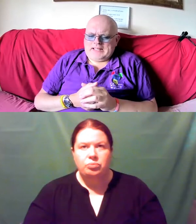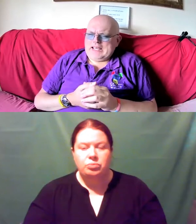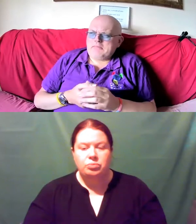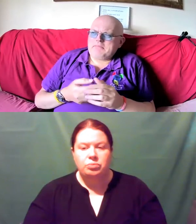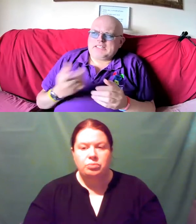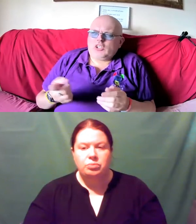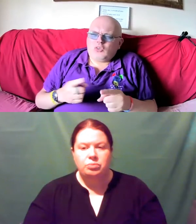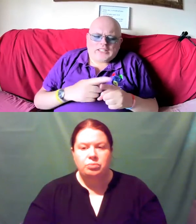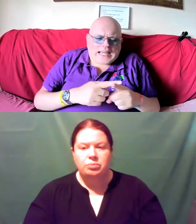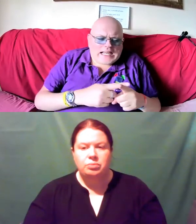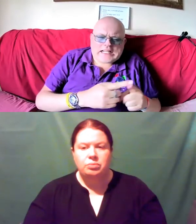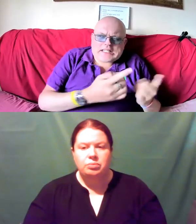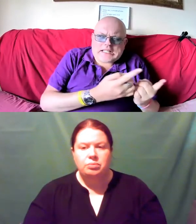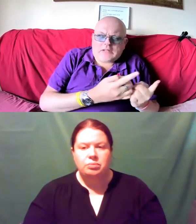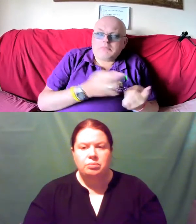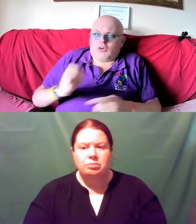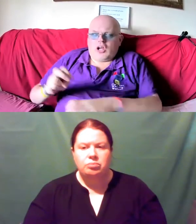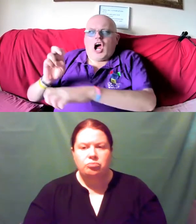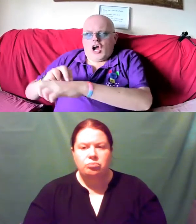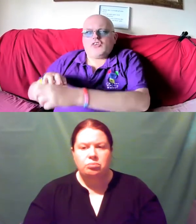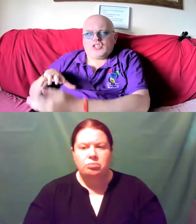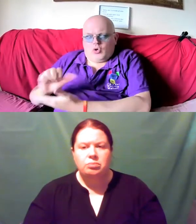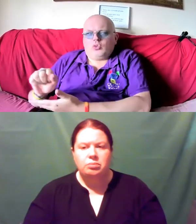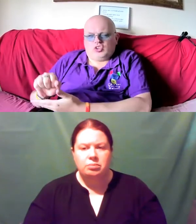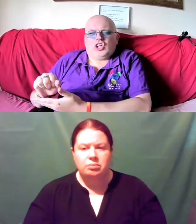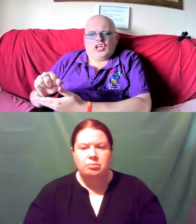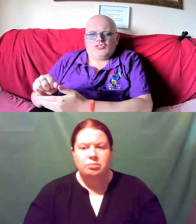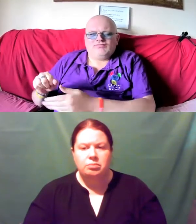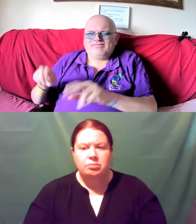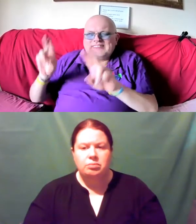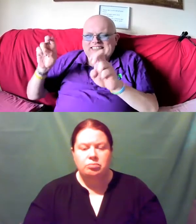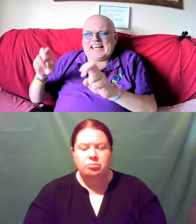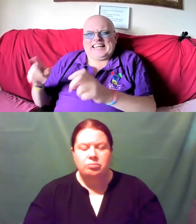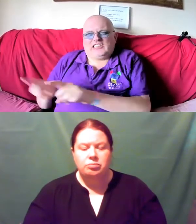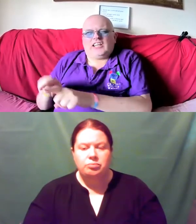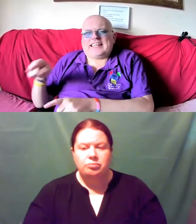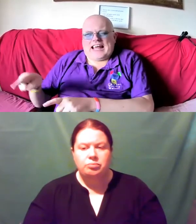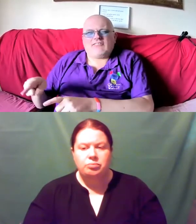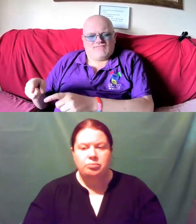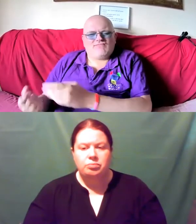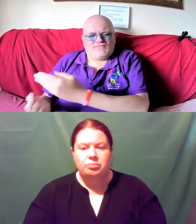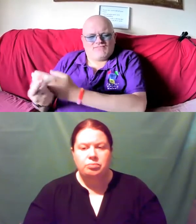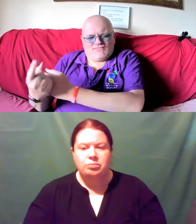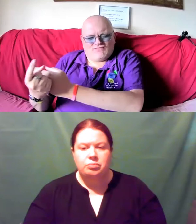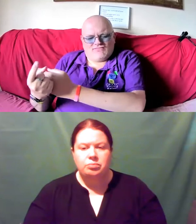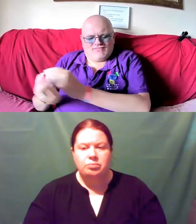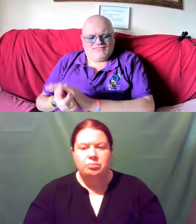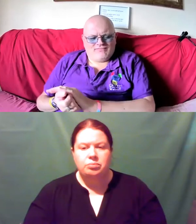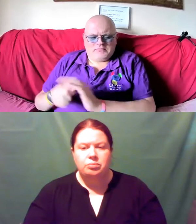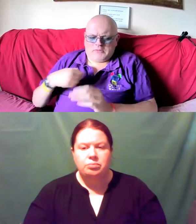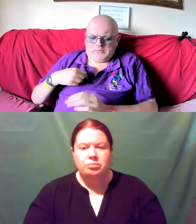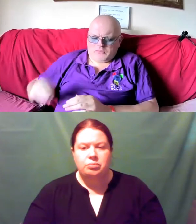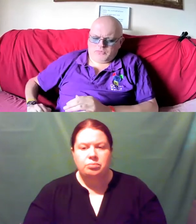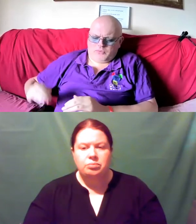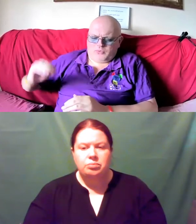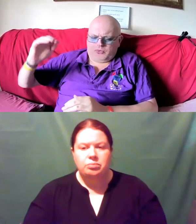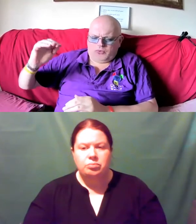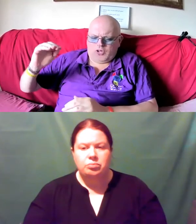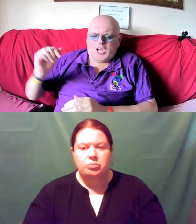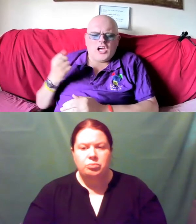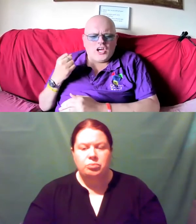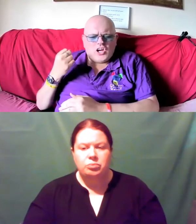thing, but it's a very Irish thing. And growing up, I didn't always get it. But